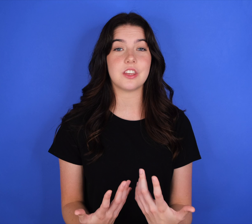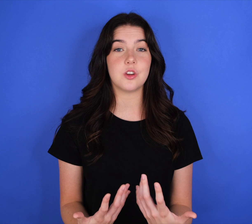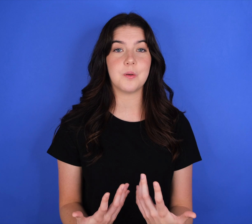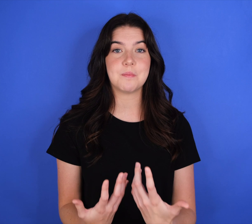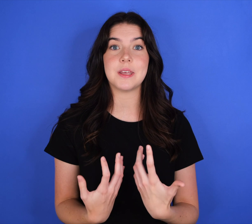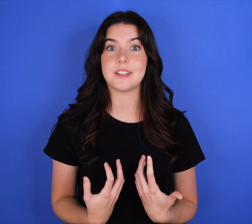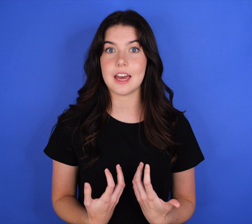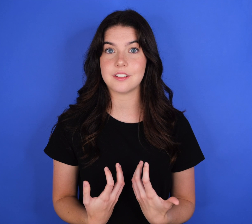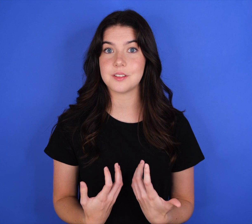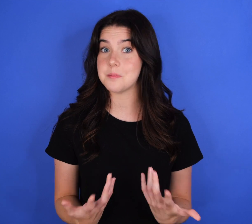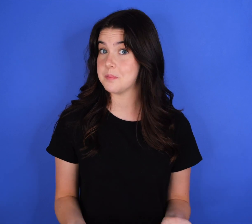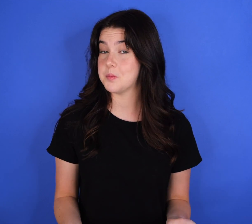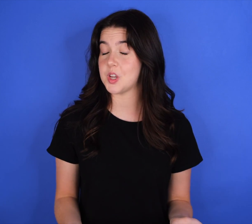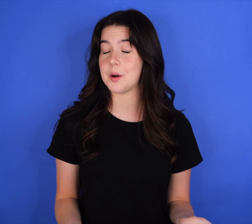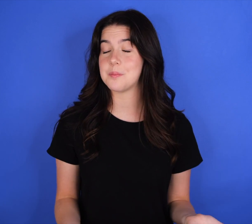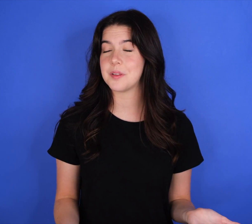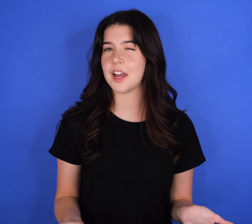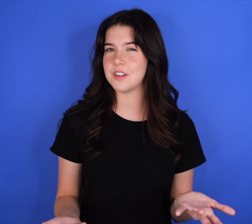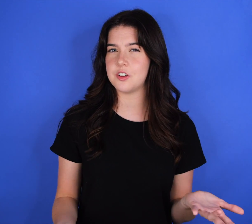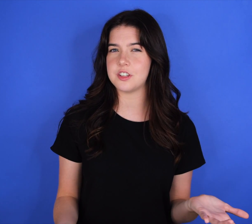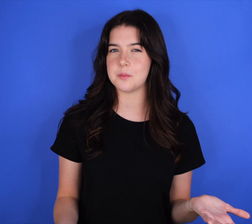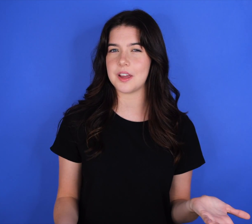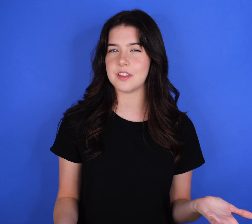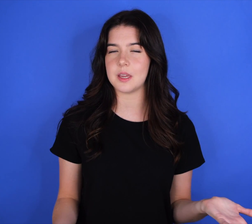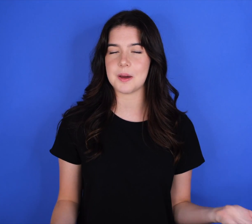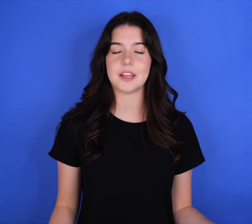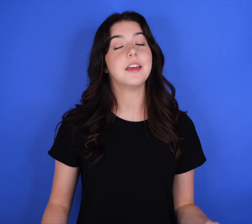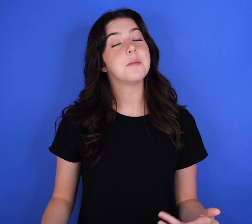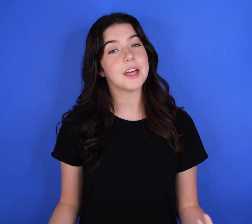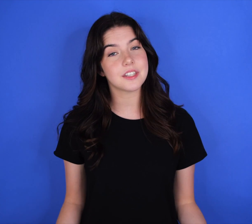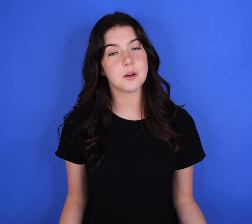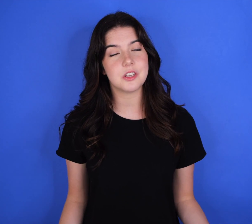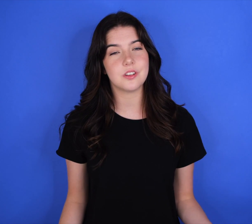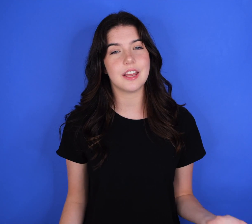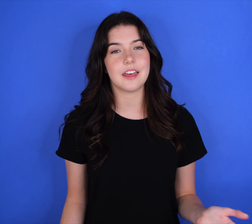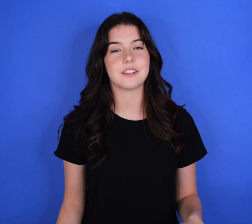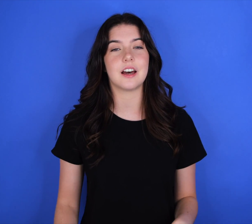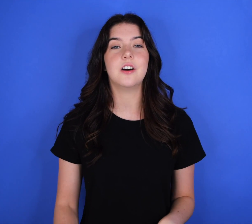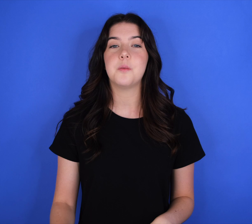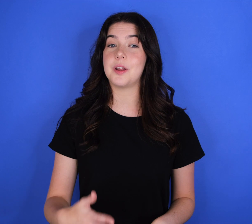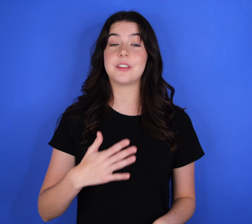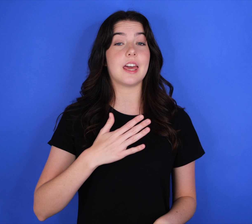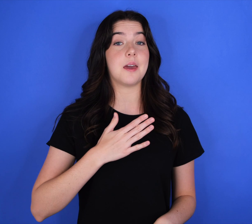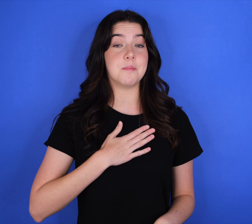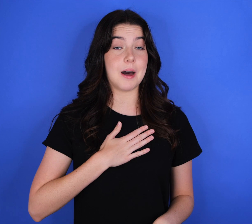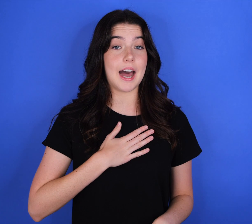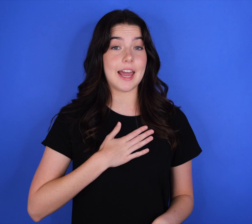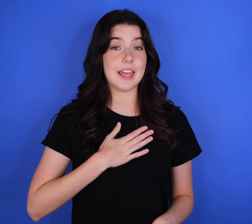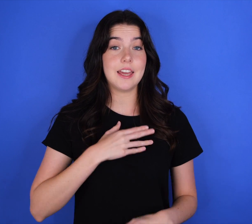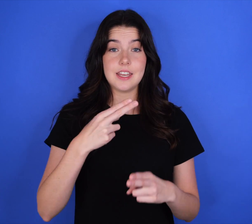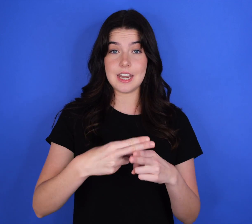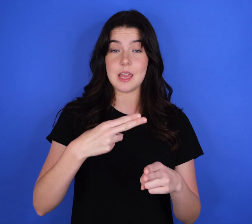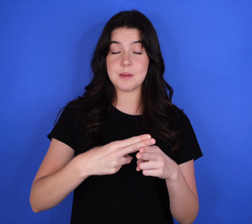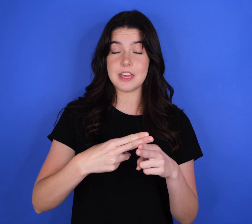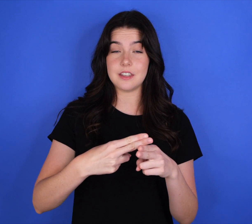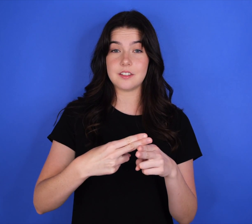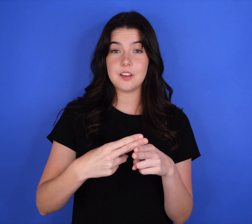you possess. So, kind of an interesting way of thinking about it. But that's how we do in ASL. We don't say my name is, we